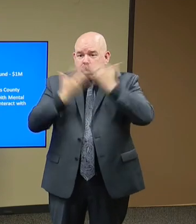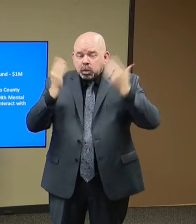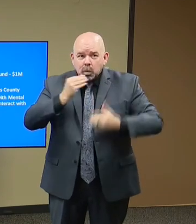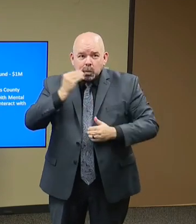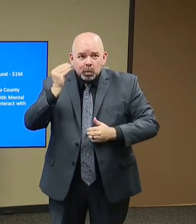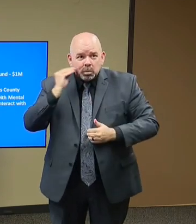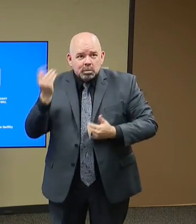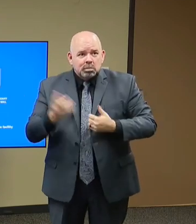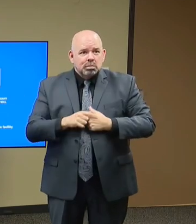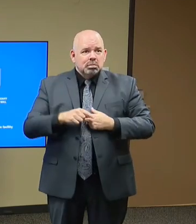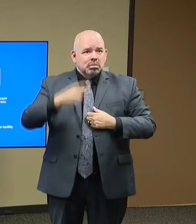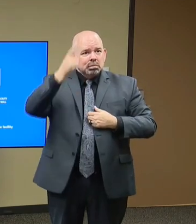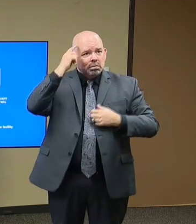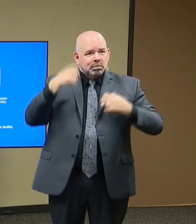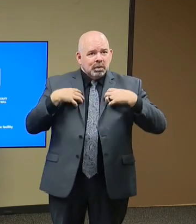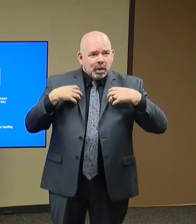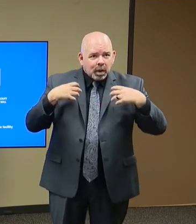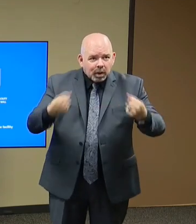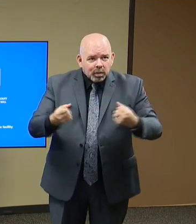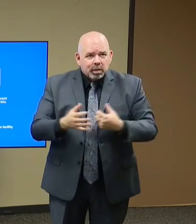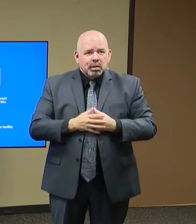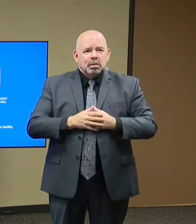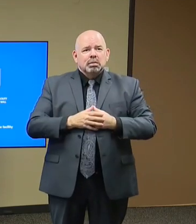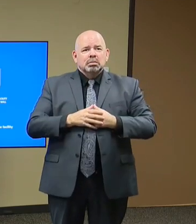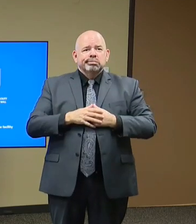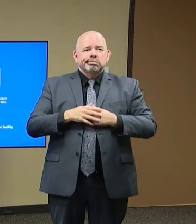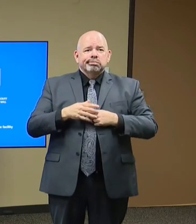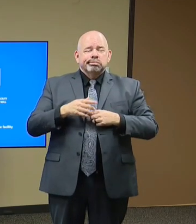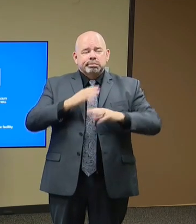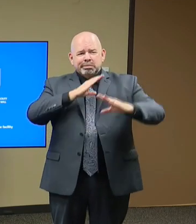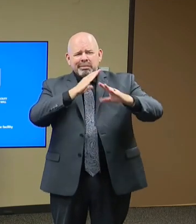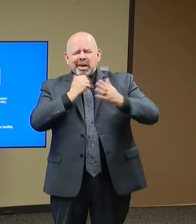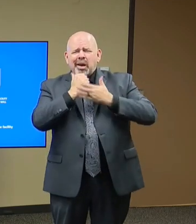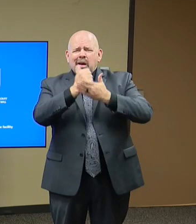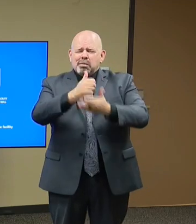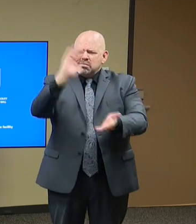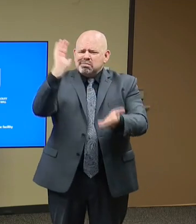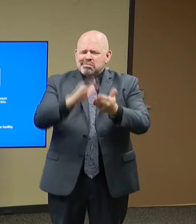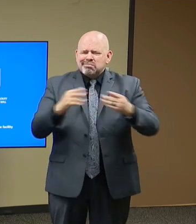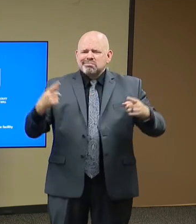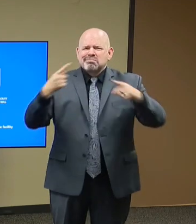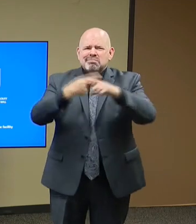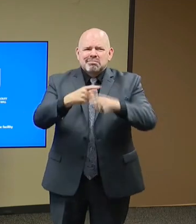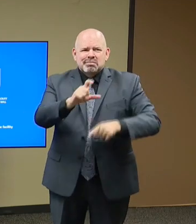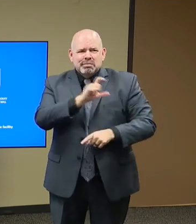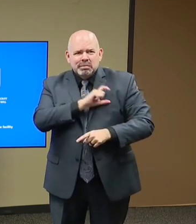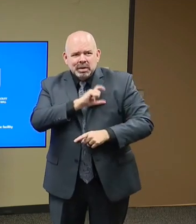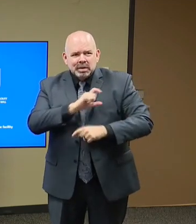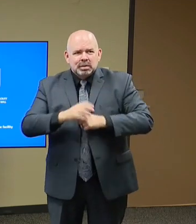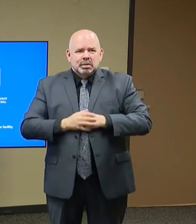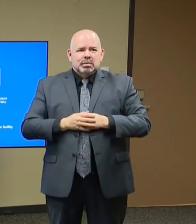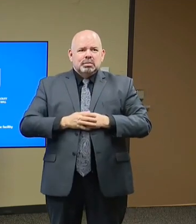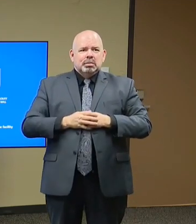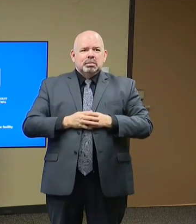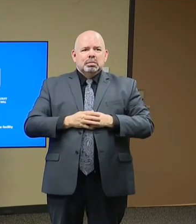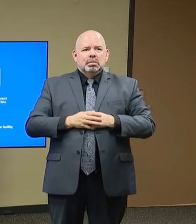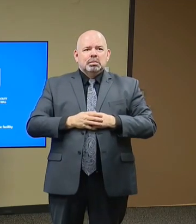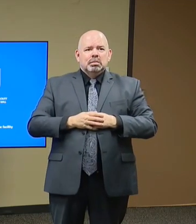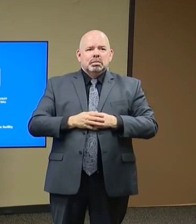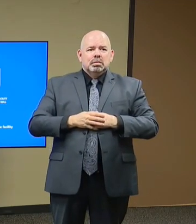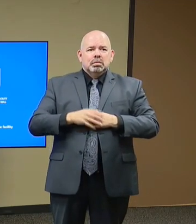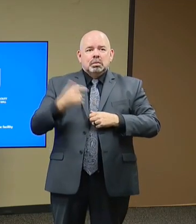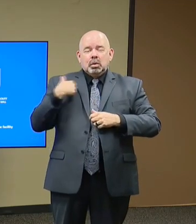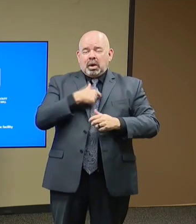police. And a lot of effort going into rewriting policies on a department by department level to